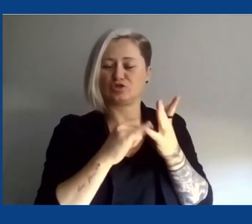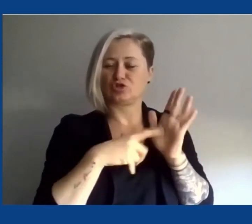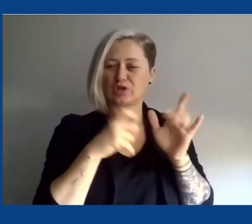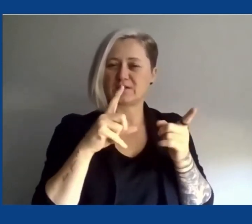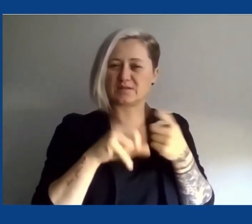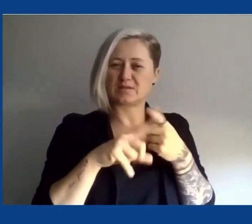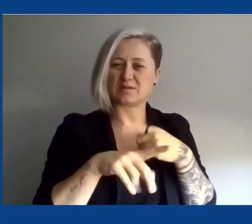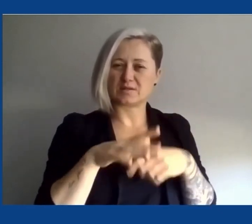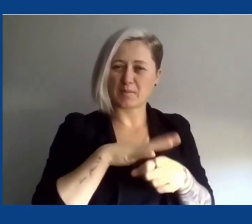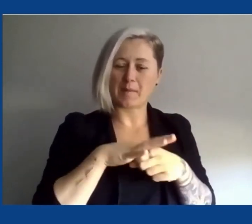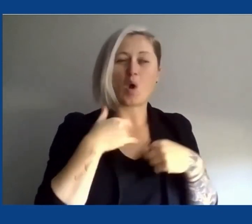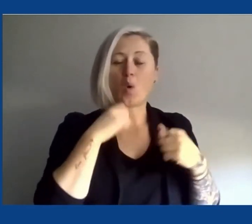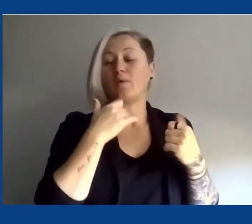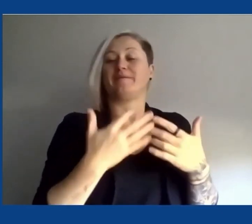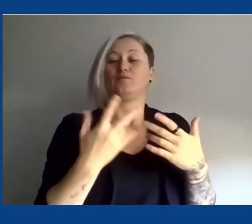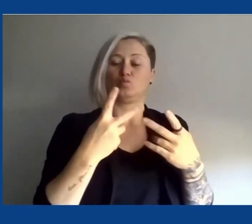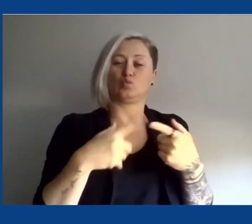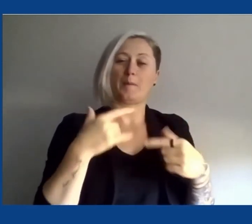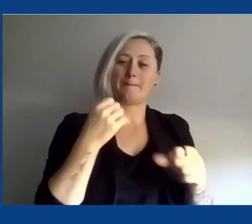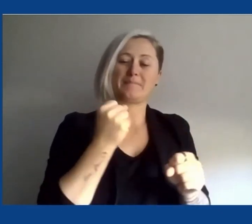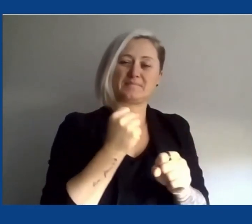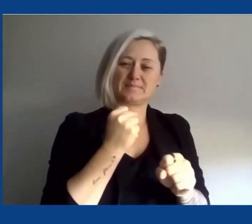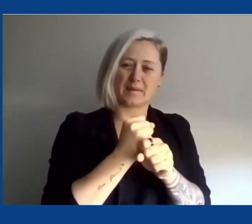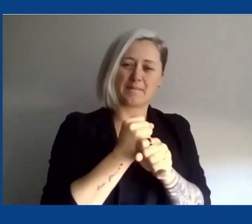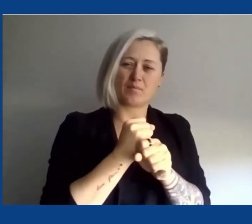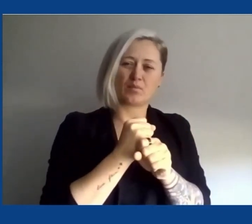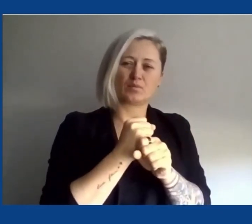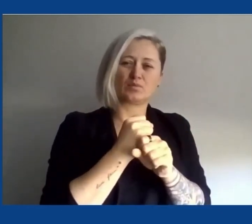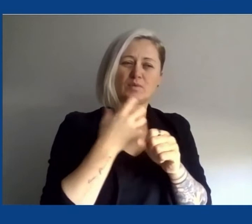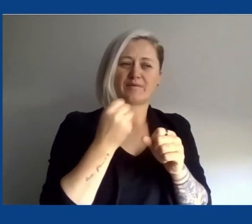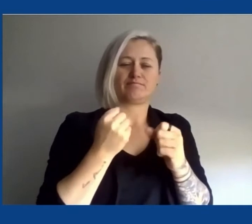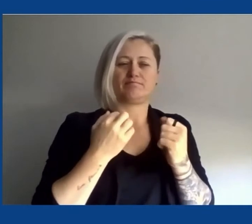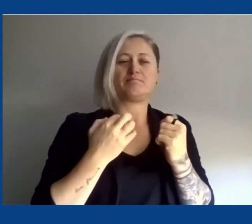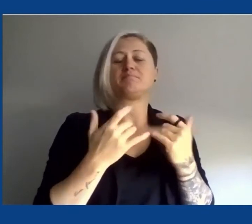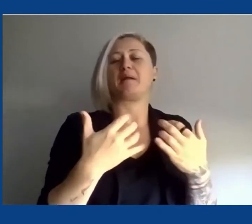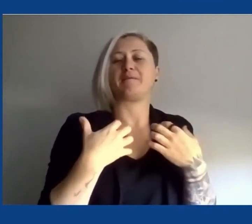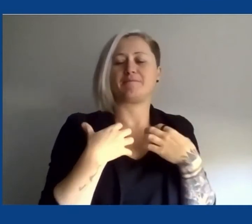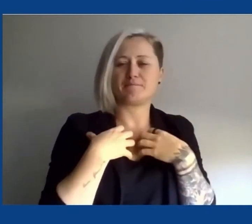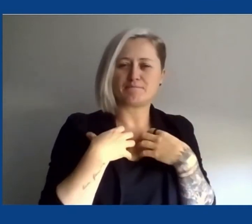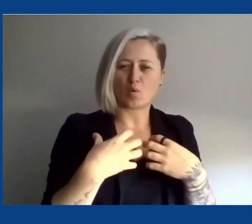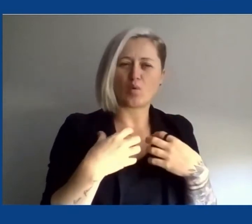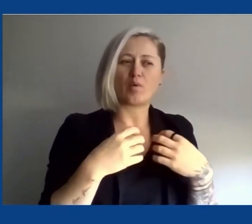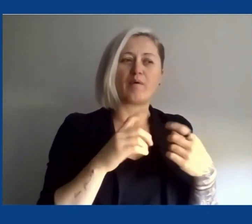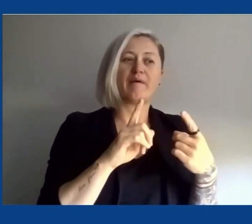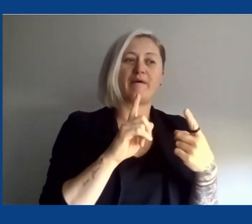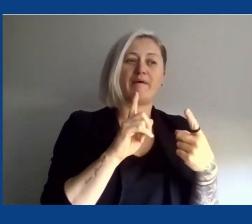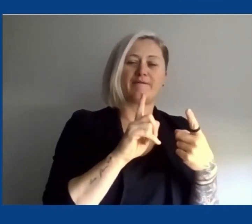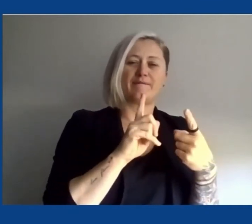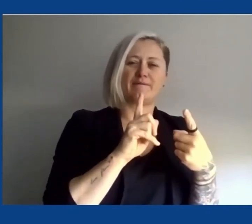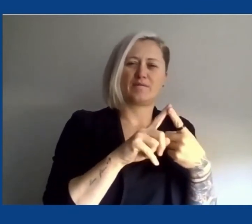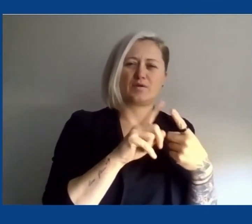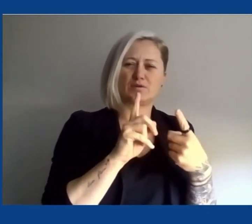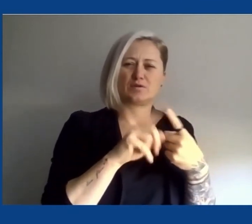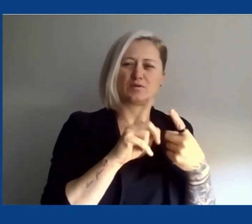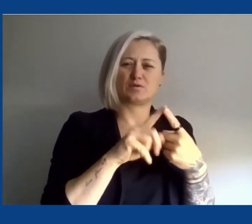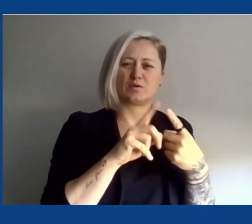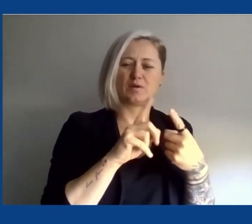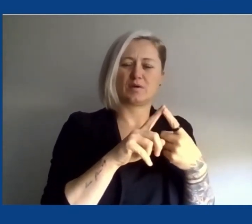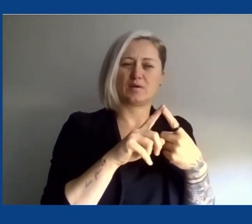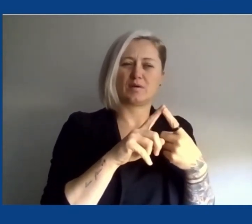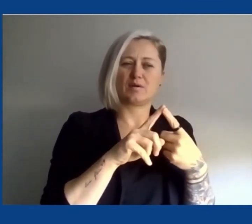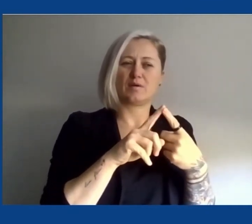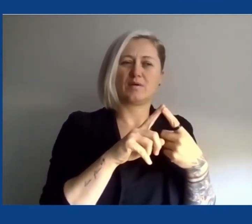two examples here, but there are obviously many more. Firstly, the Miss Dew coronal. Here,